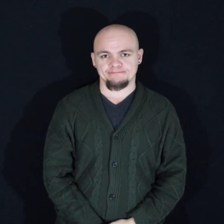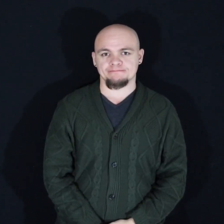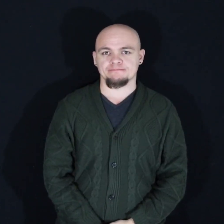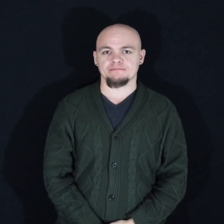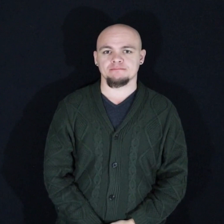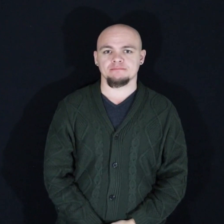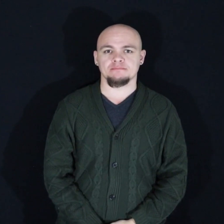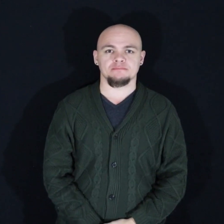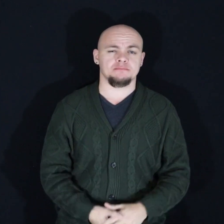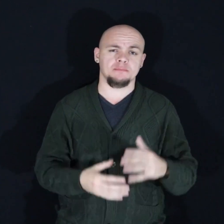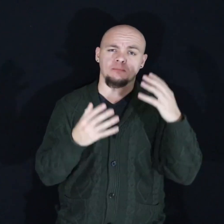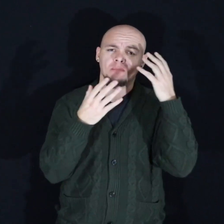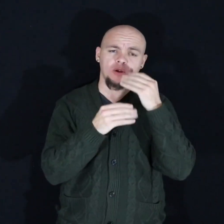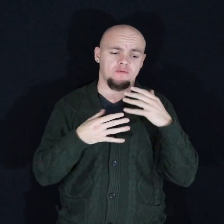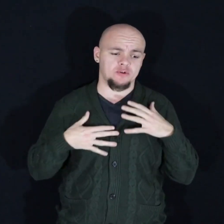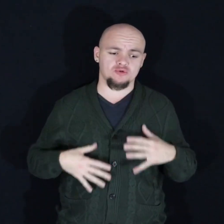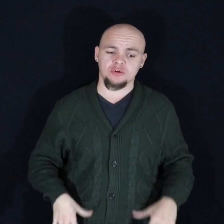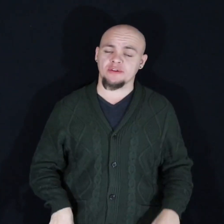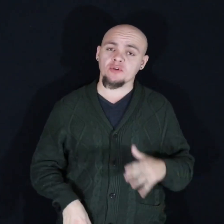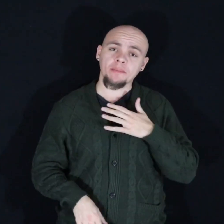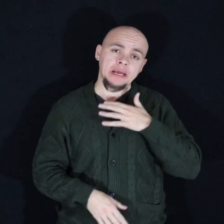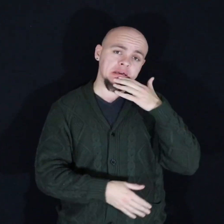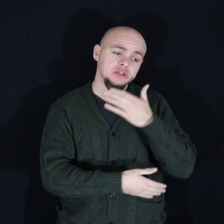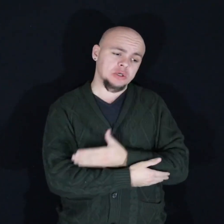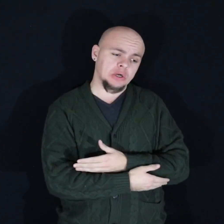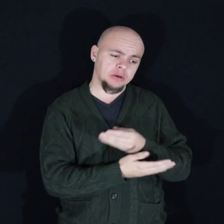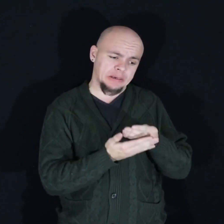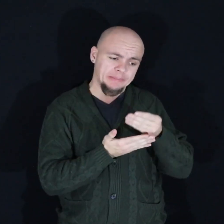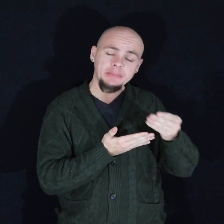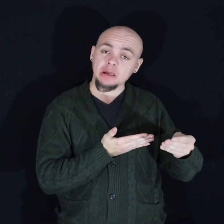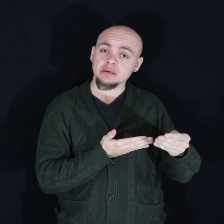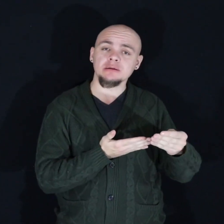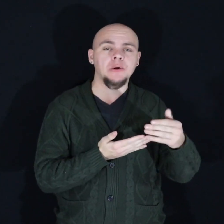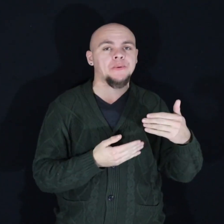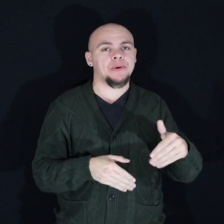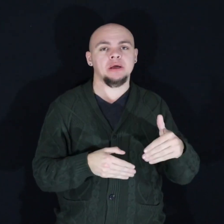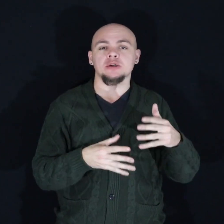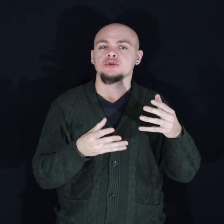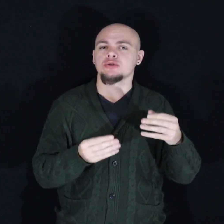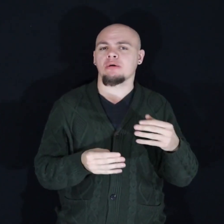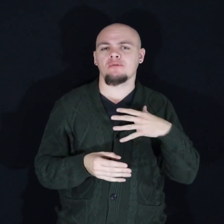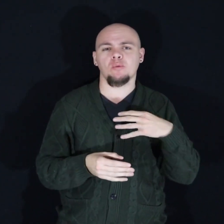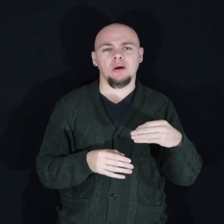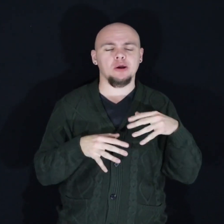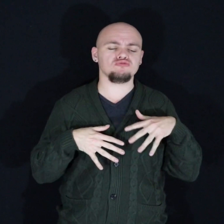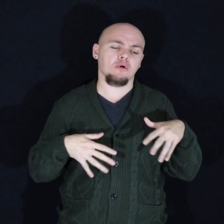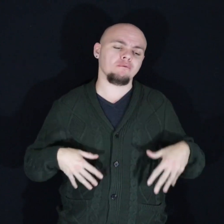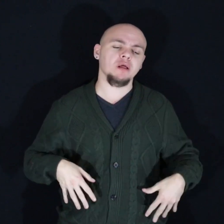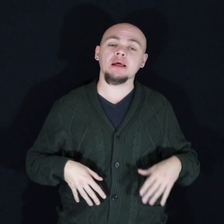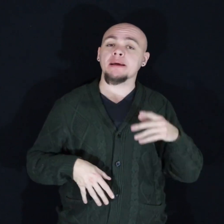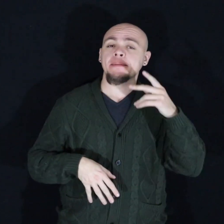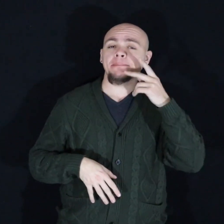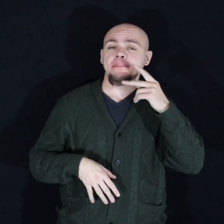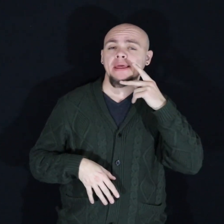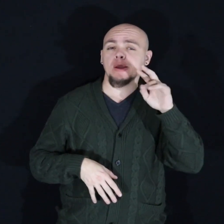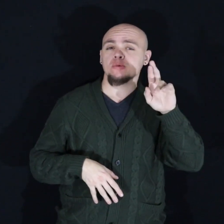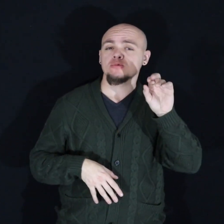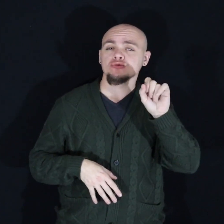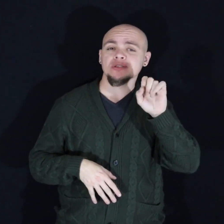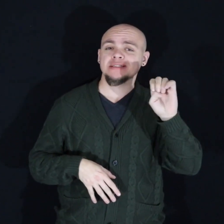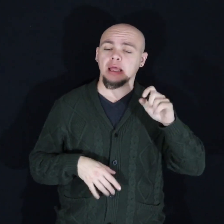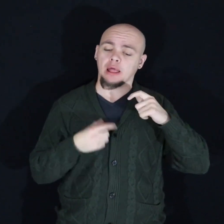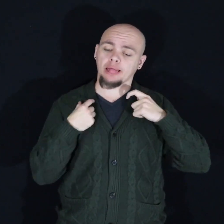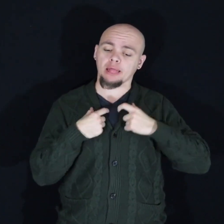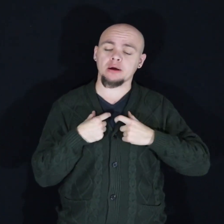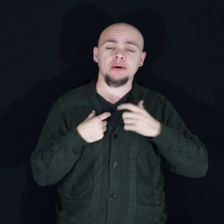I purchased the most beautiful dress for my infant daughter, Laura Faith. It was a soft white dress with ruffles and a pink rosette near the collar. It reminded